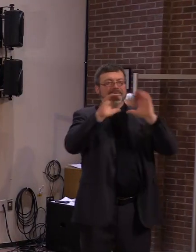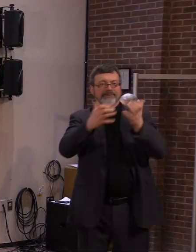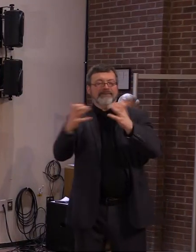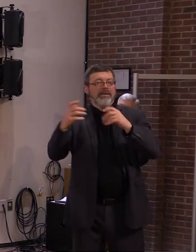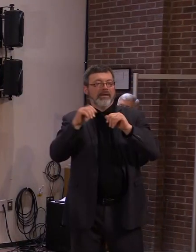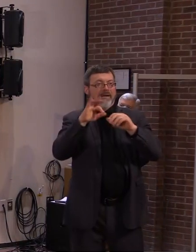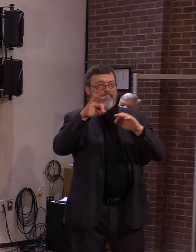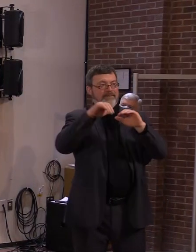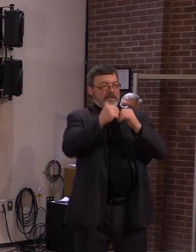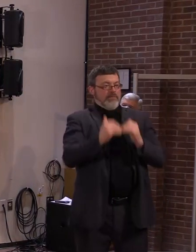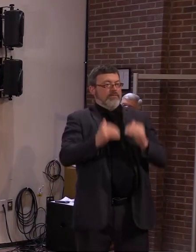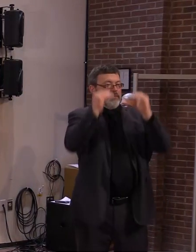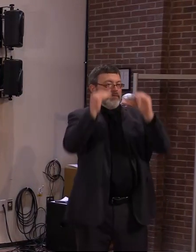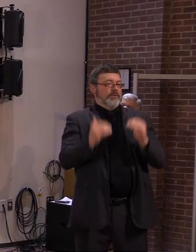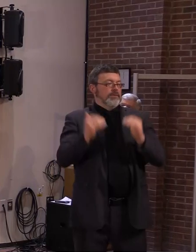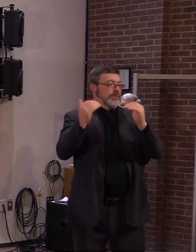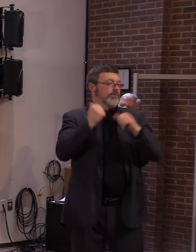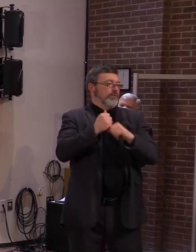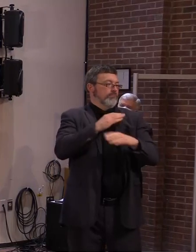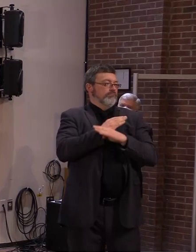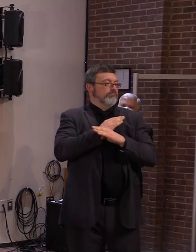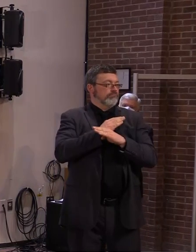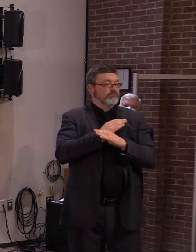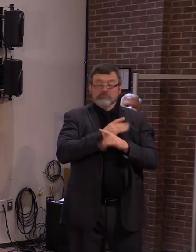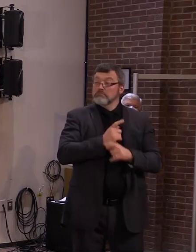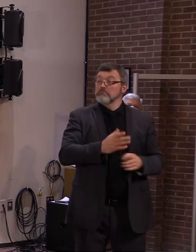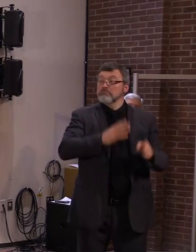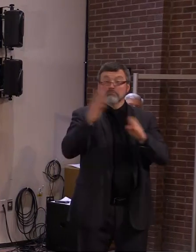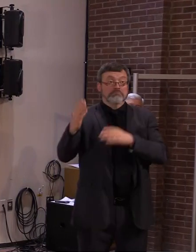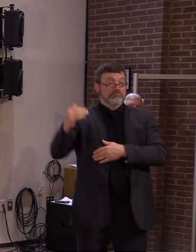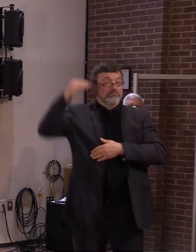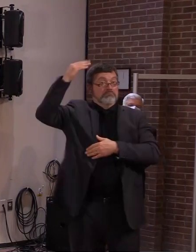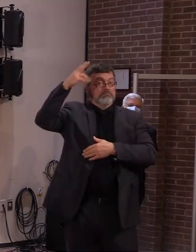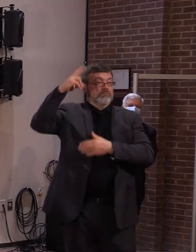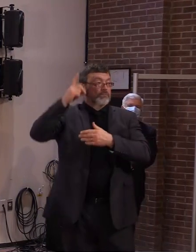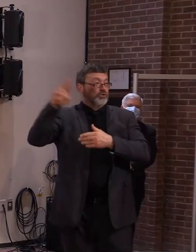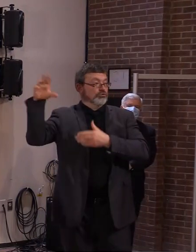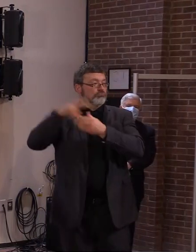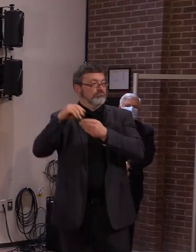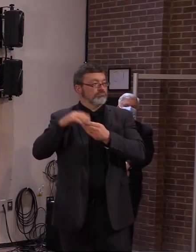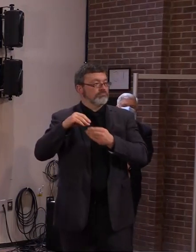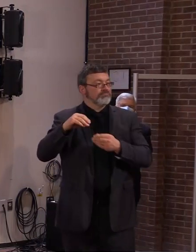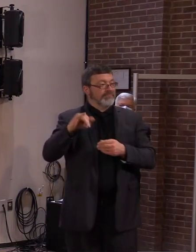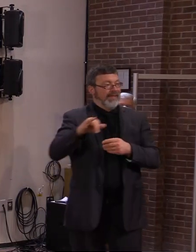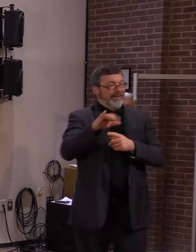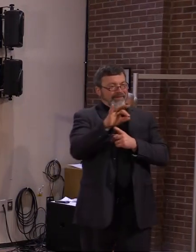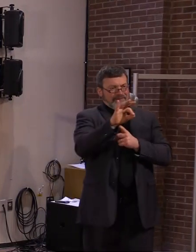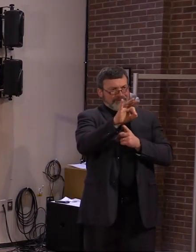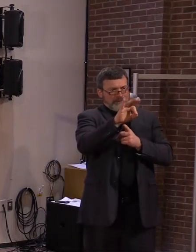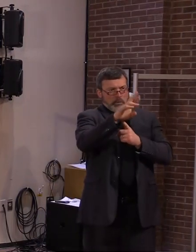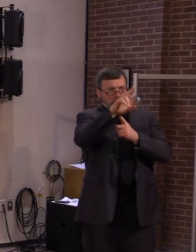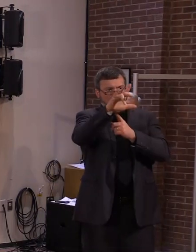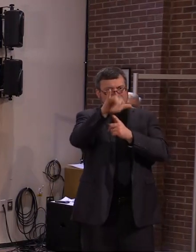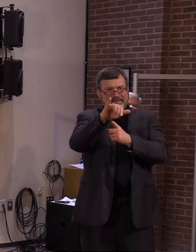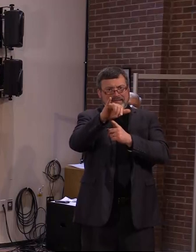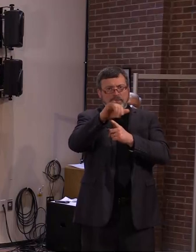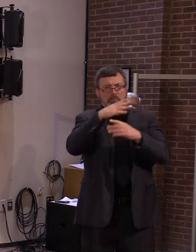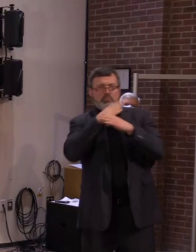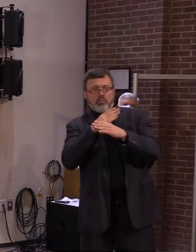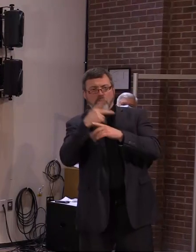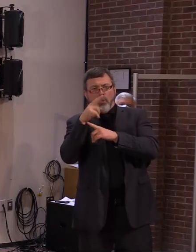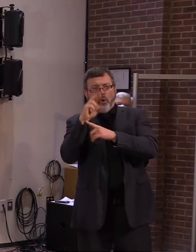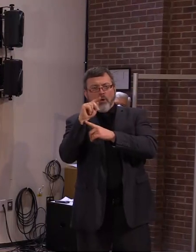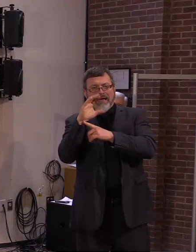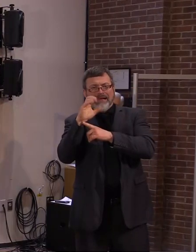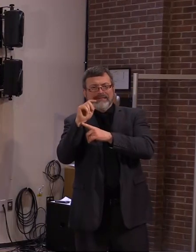So in the spirit of terminology, that's why I created my new term, fully protected. That's the only one that should count to an